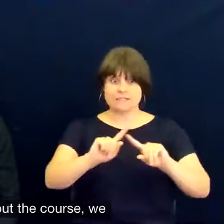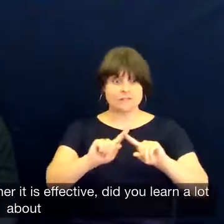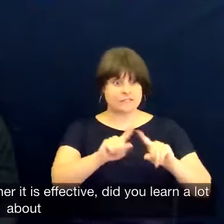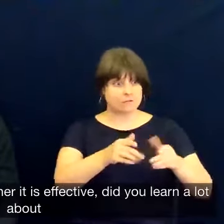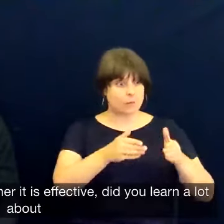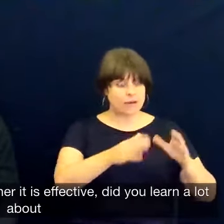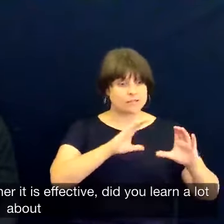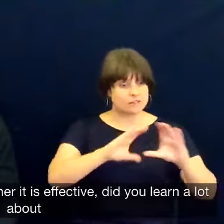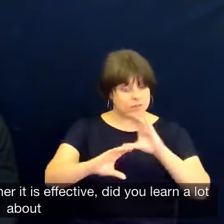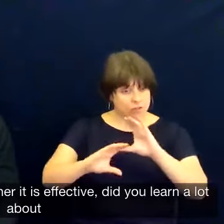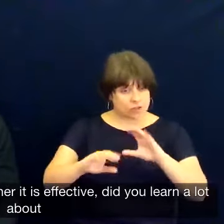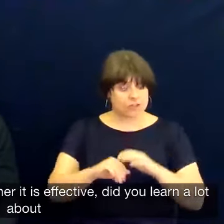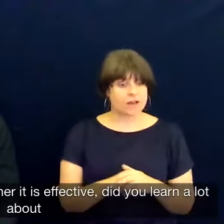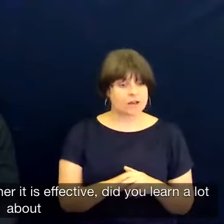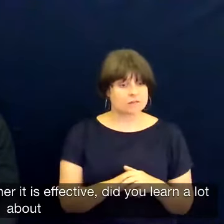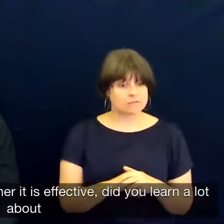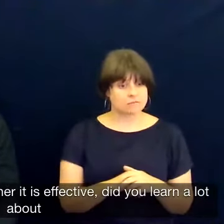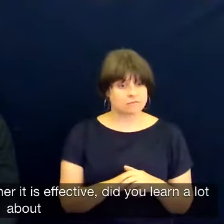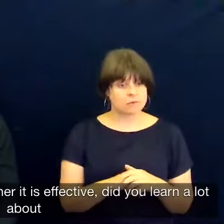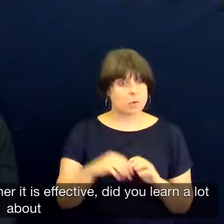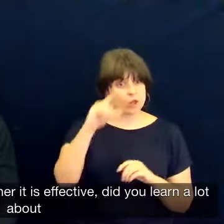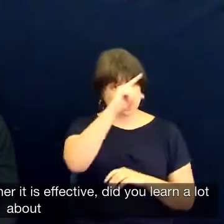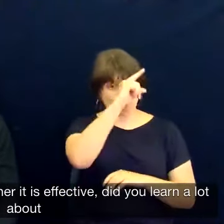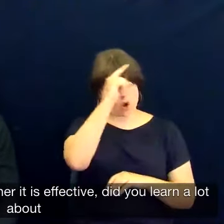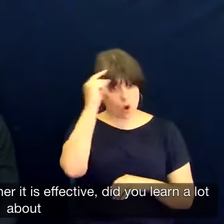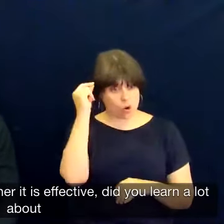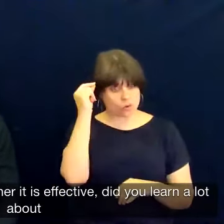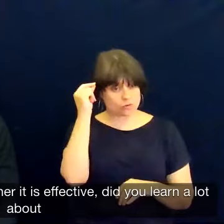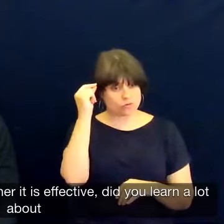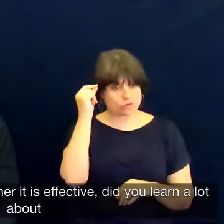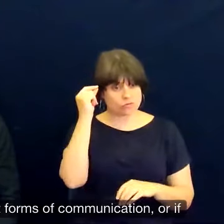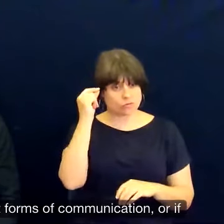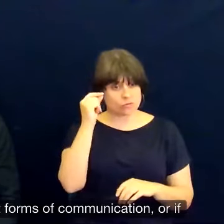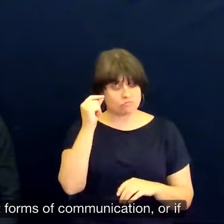of communication? Was the goal setting